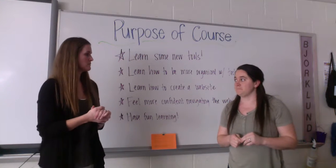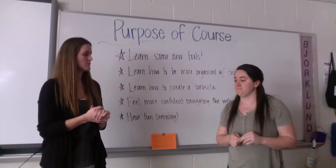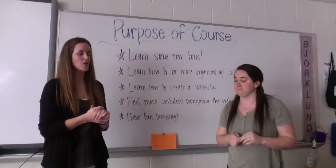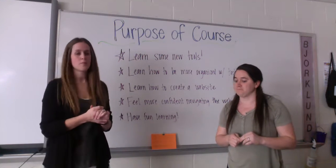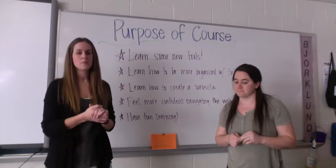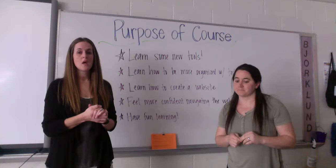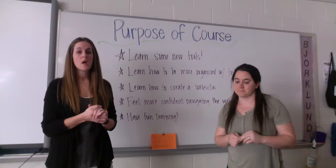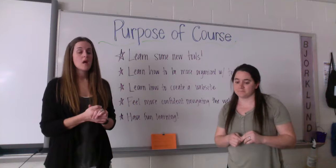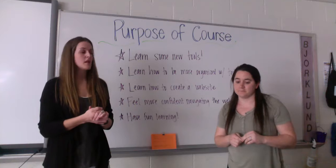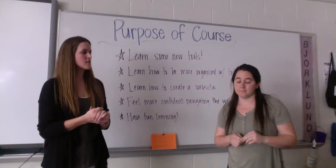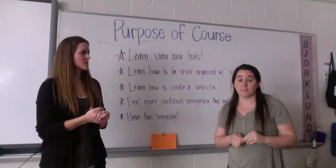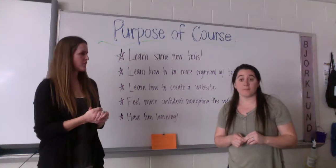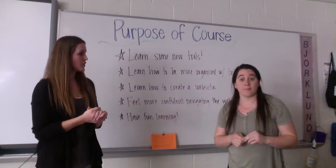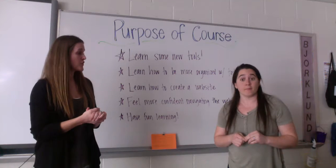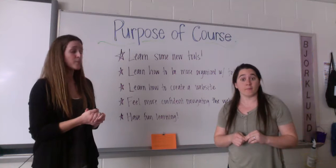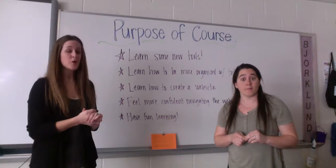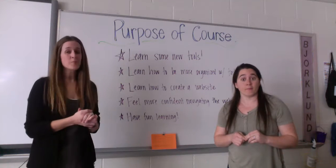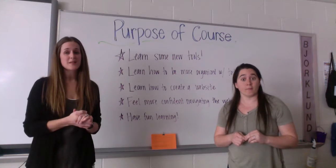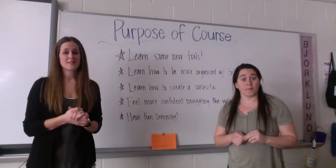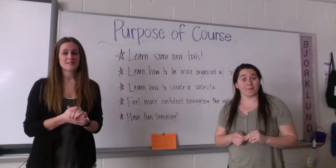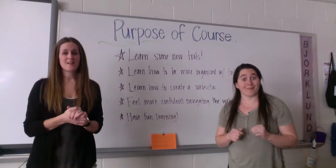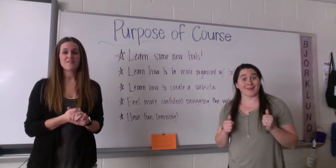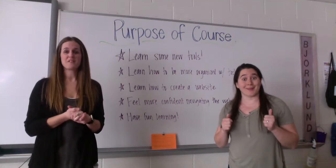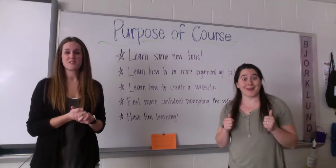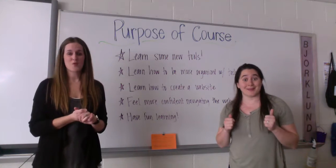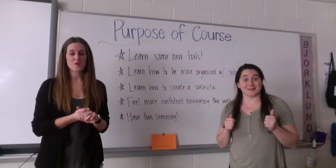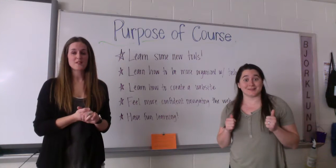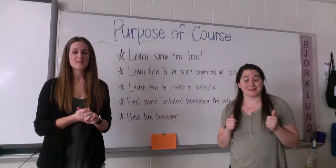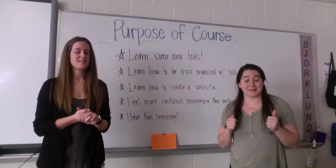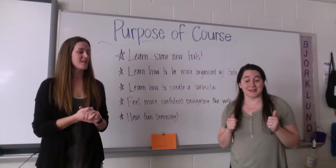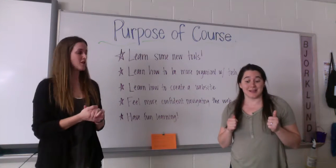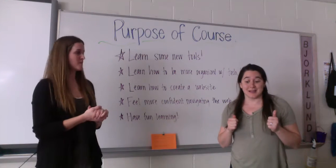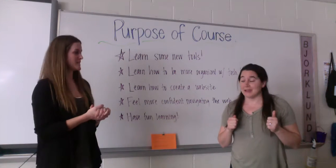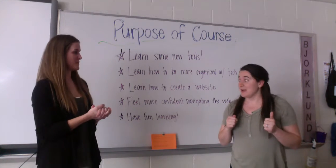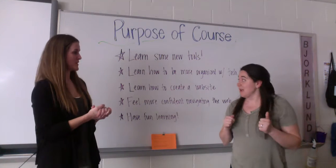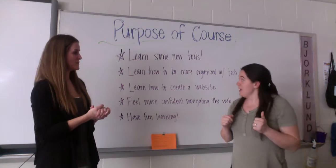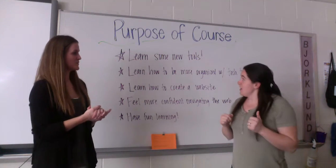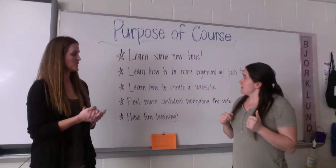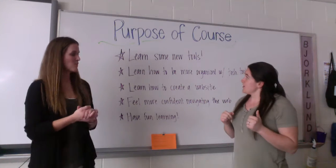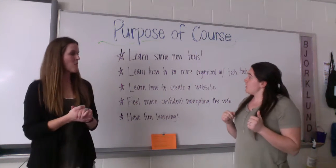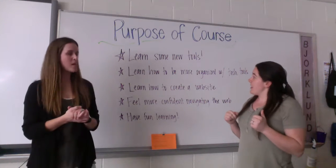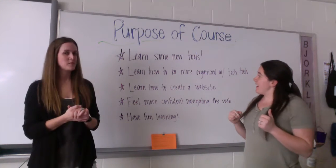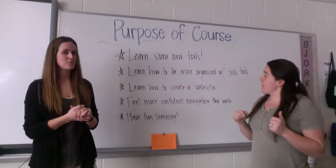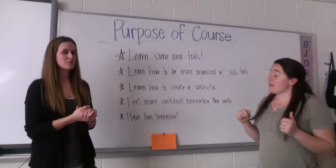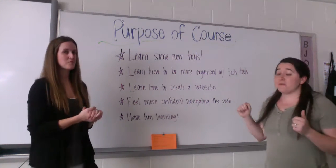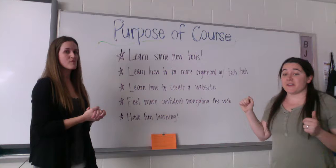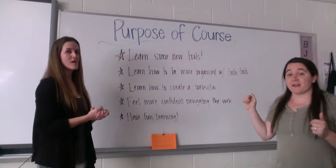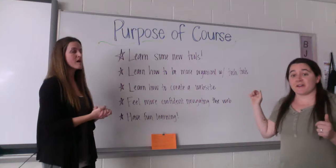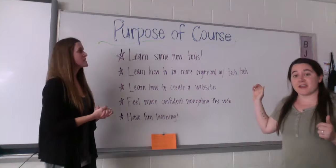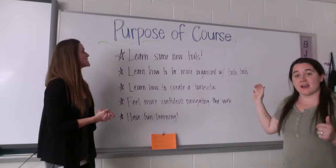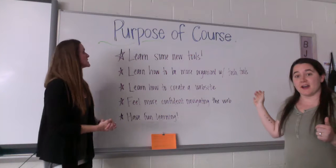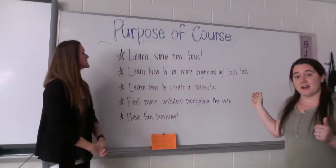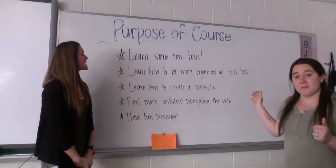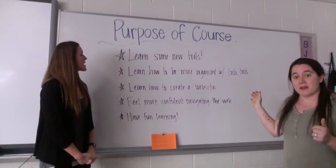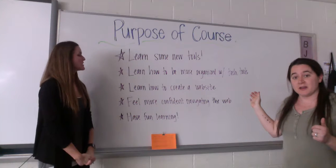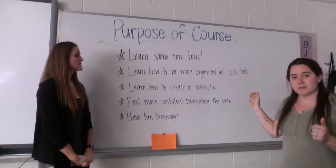So let's figure out the purpose of this Yes. course a little bit deeper. So we have a very, I